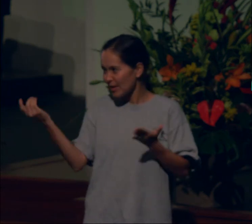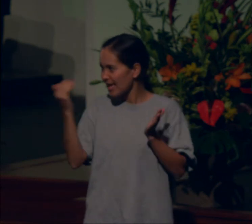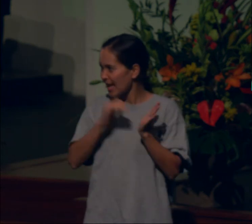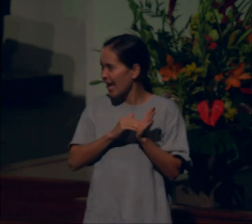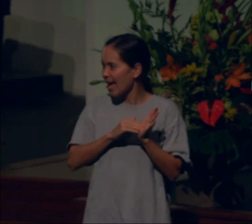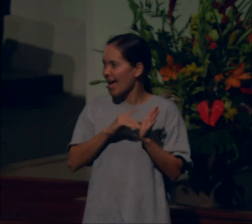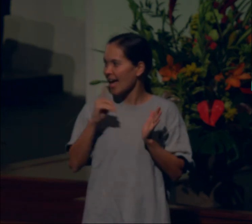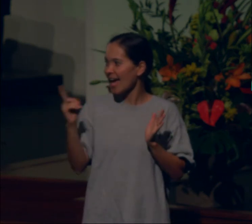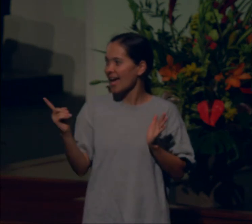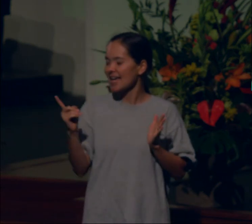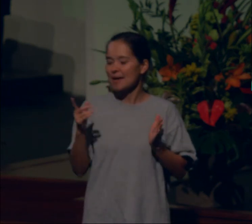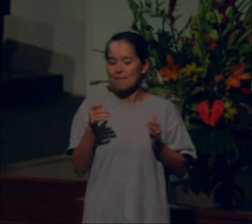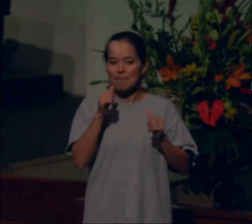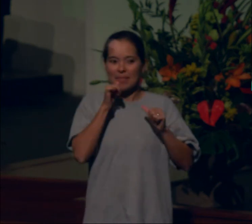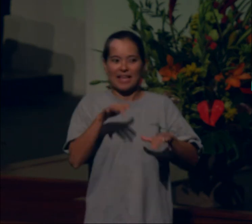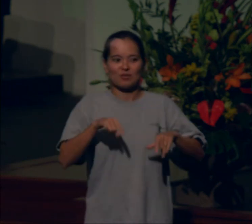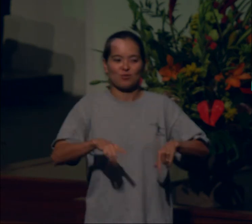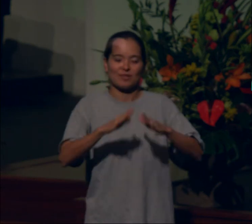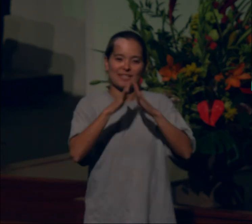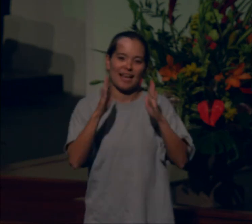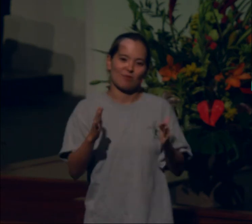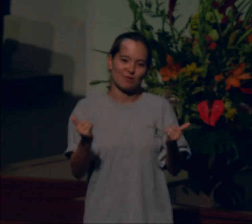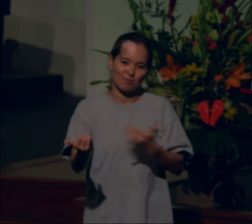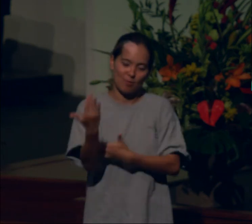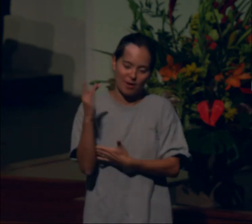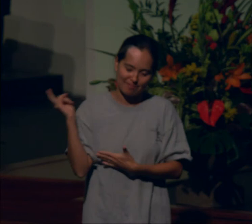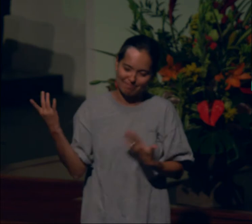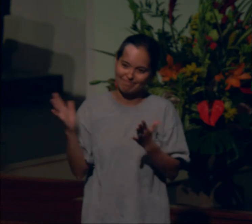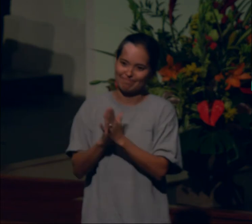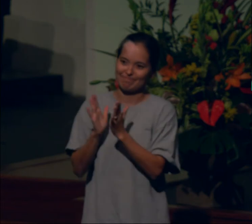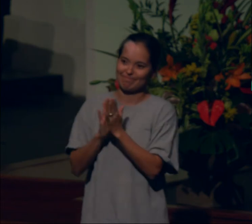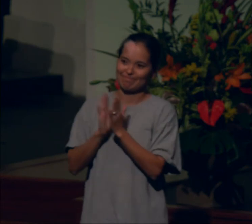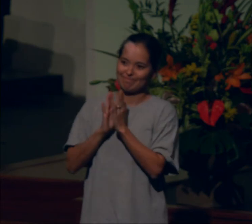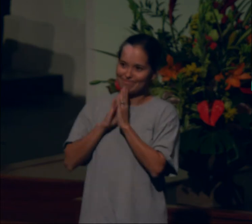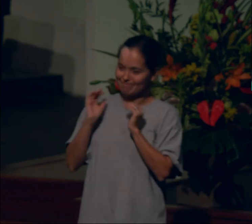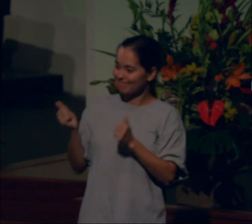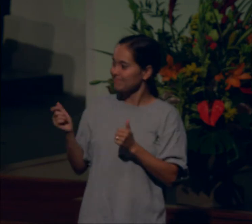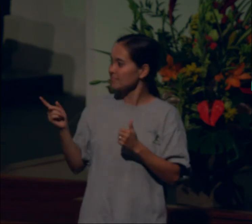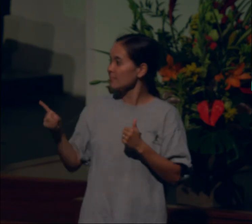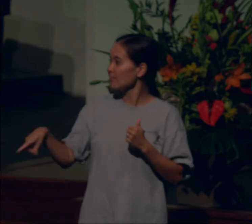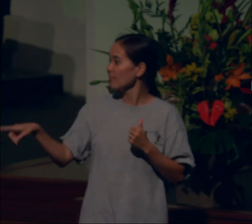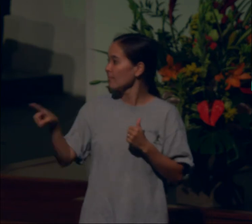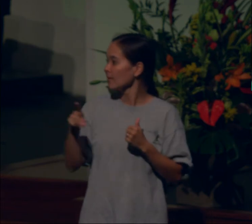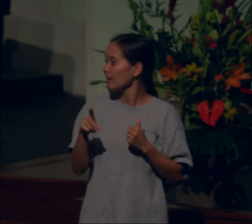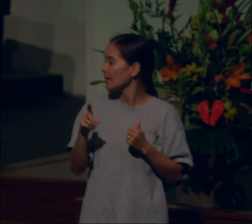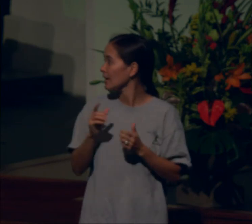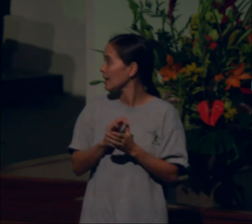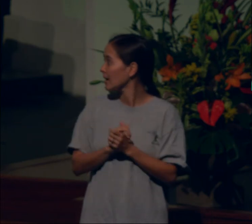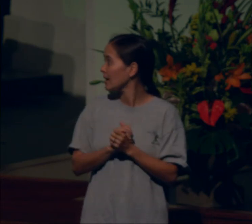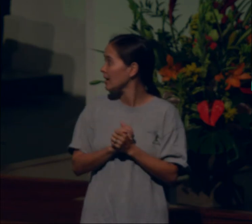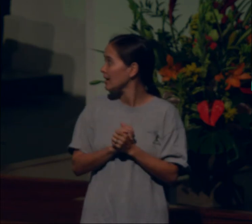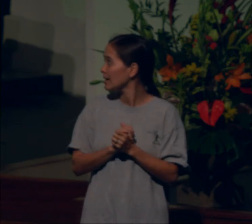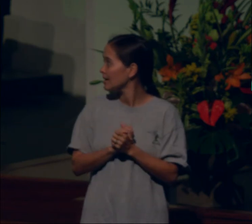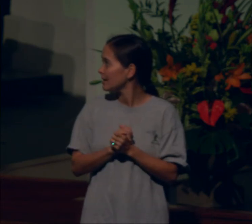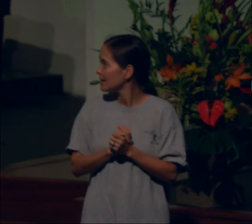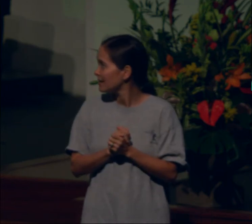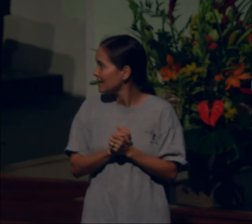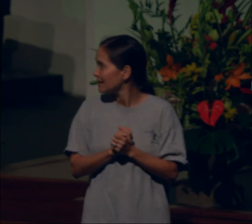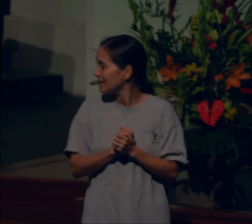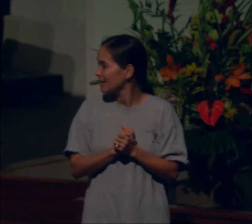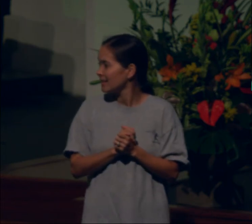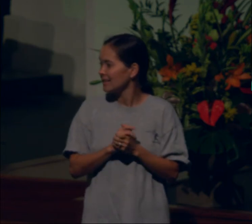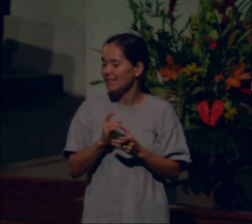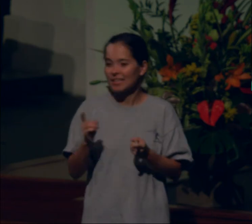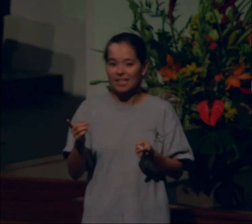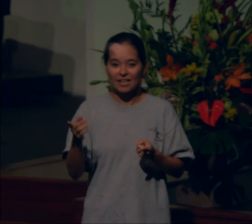Isn't he such a blessing to the house? And for those of you who know him, if you don't know him, you're probably not even a member here. What in the world's wrong with you?